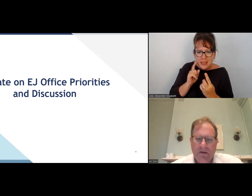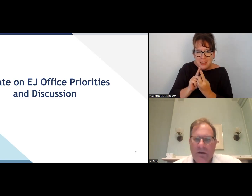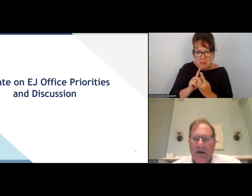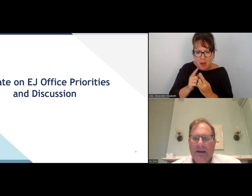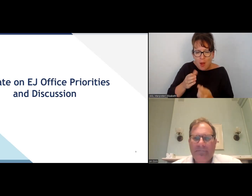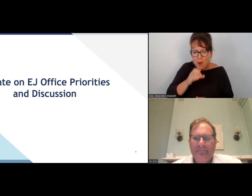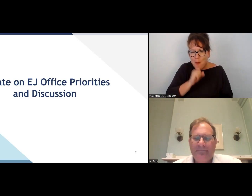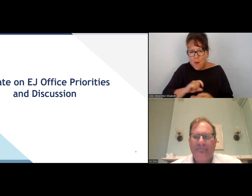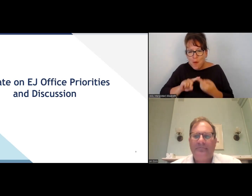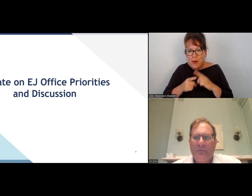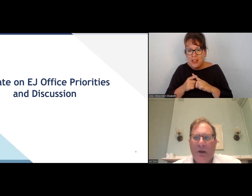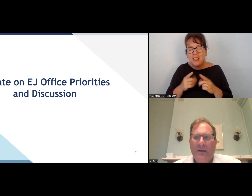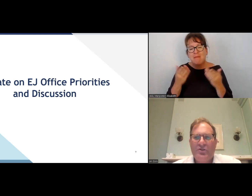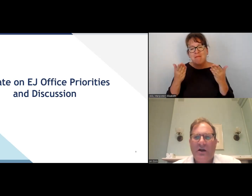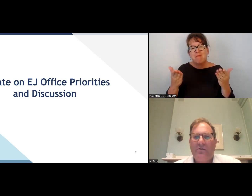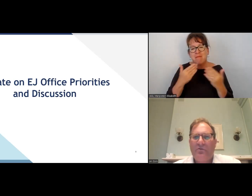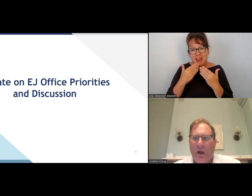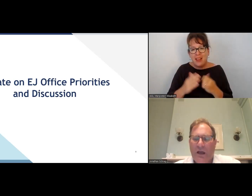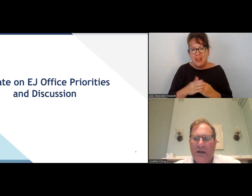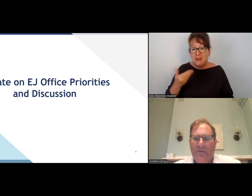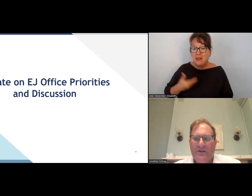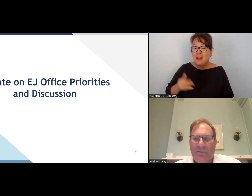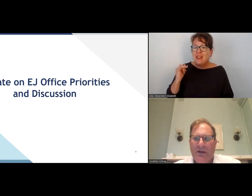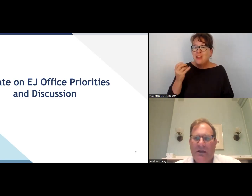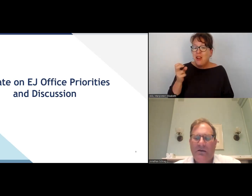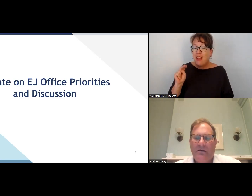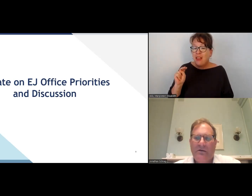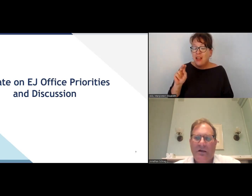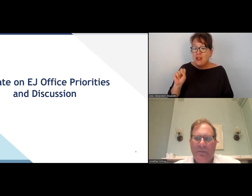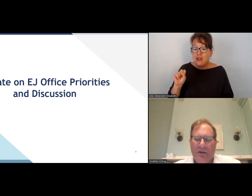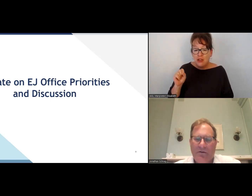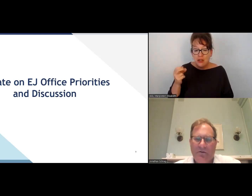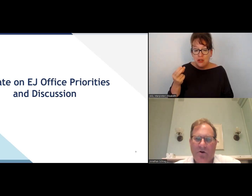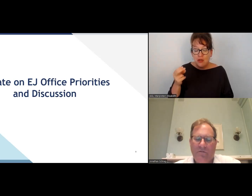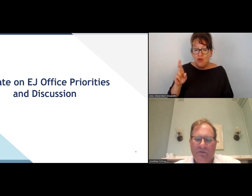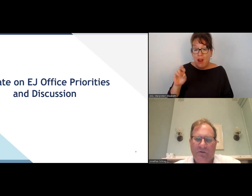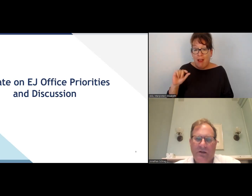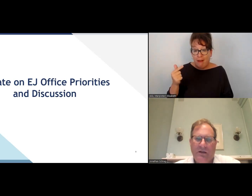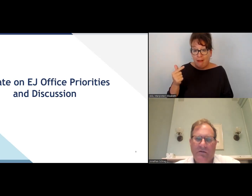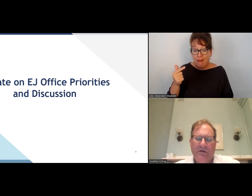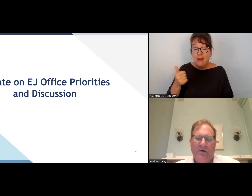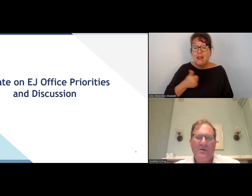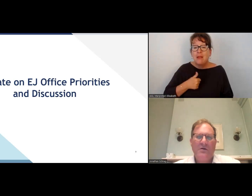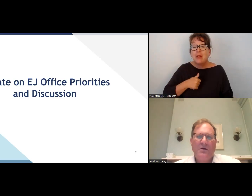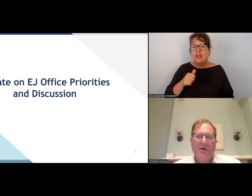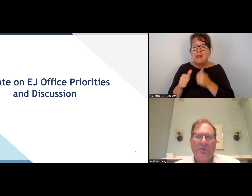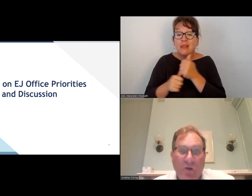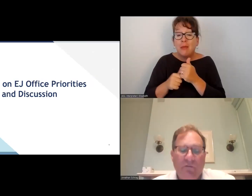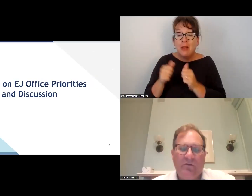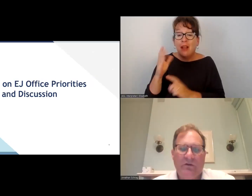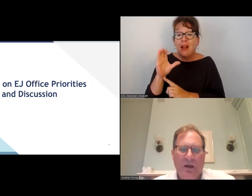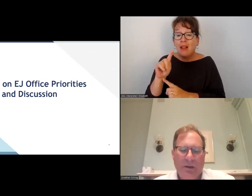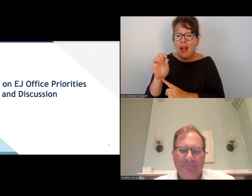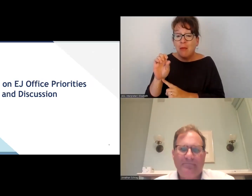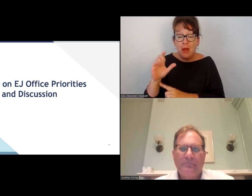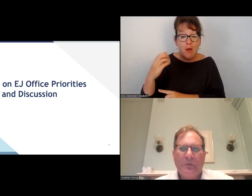you. My name is Jonathan Schrag, and I'm the Deputy Climate Officer in the Governor's